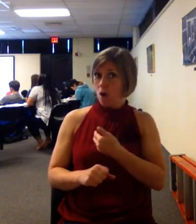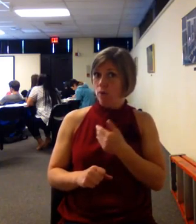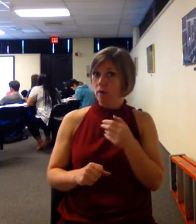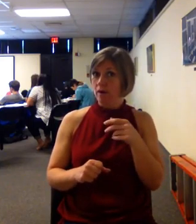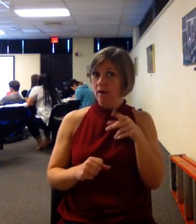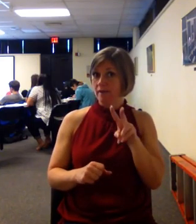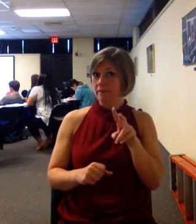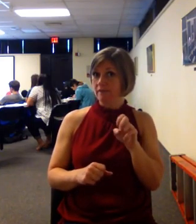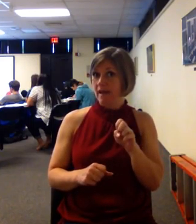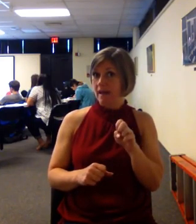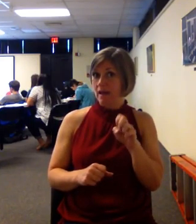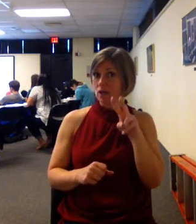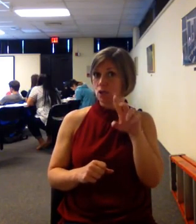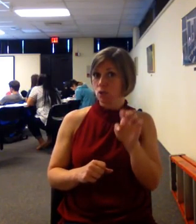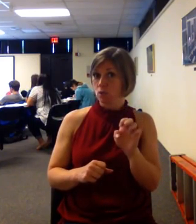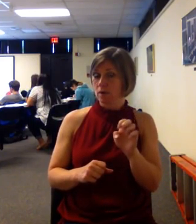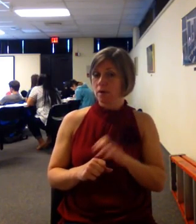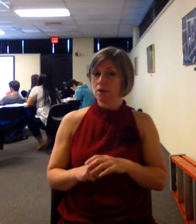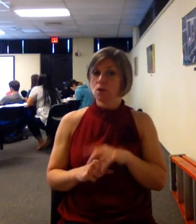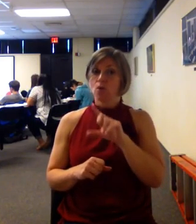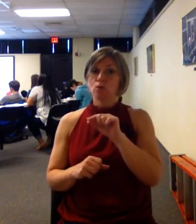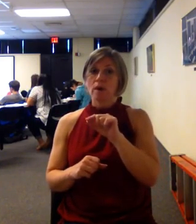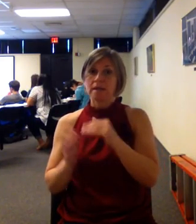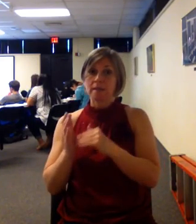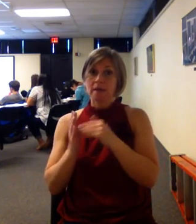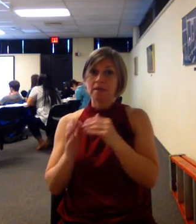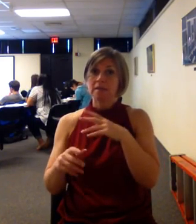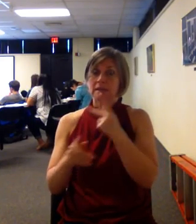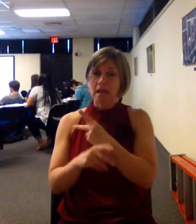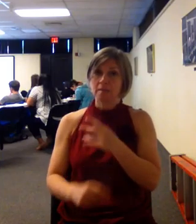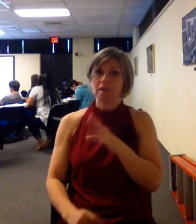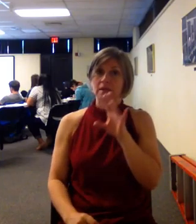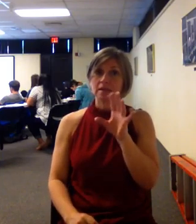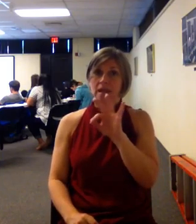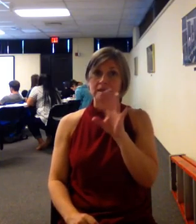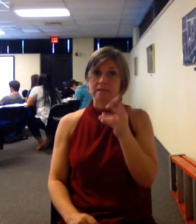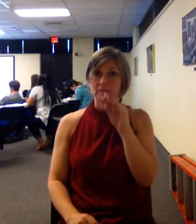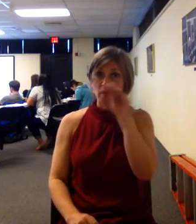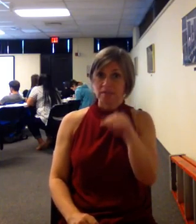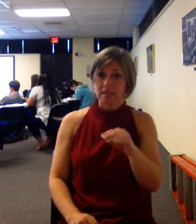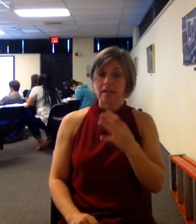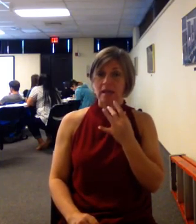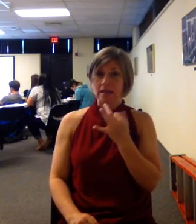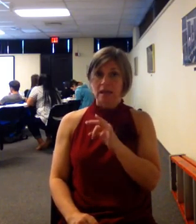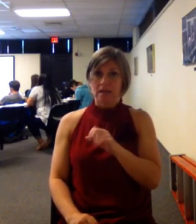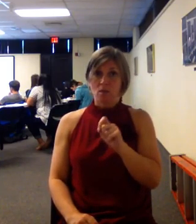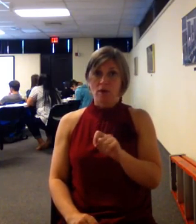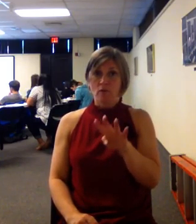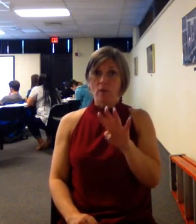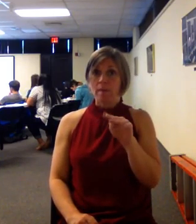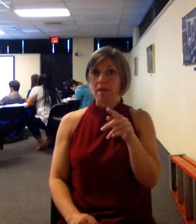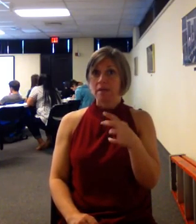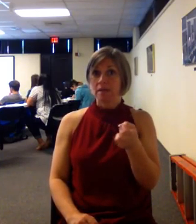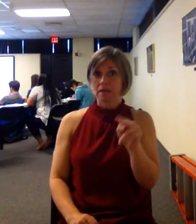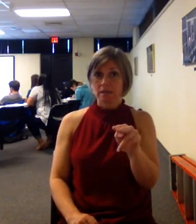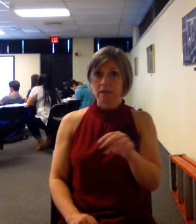what they're selling for. So 20 million times 97%, 19.4 million. Again, if we would have did this on a per bond basis, we could have